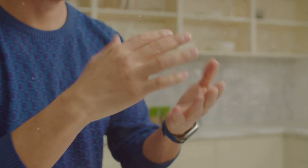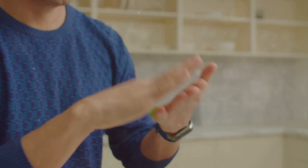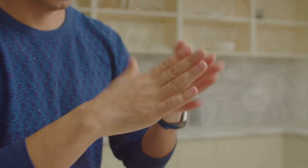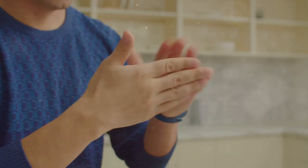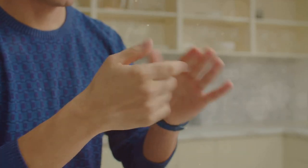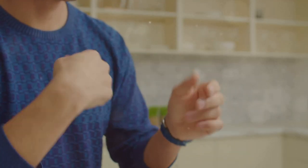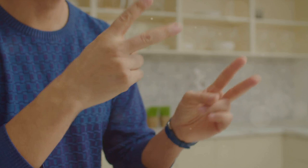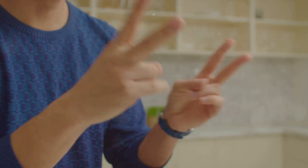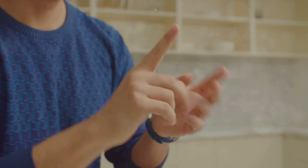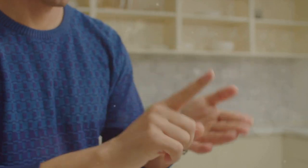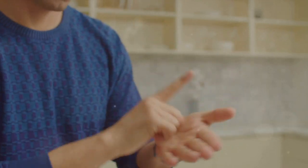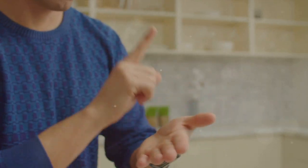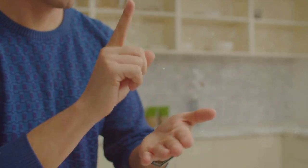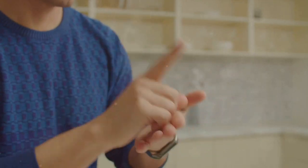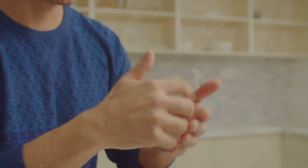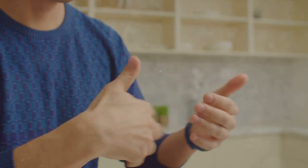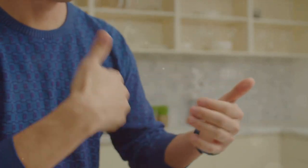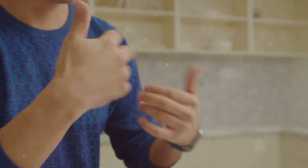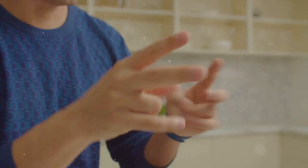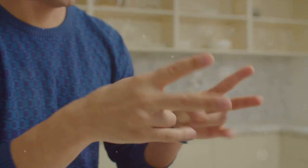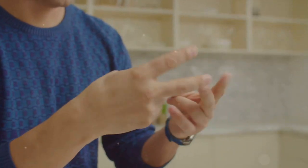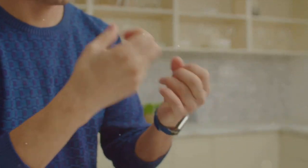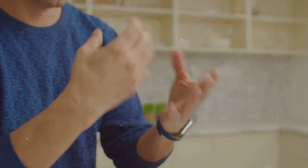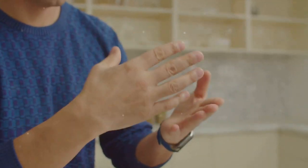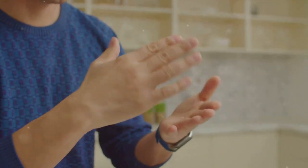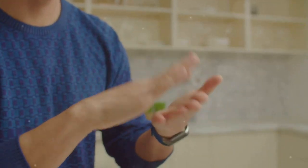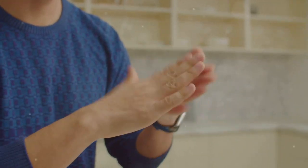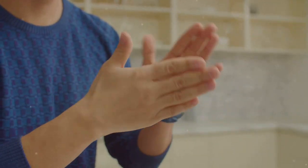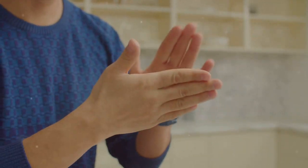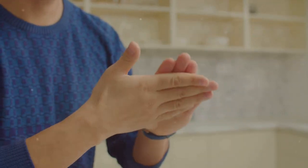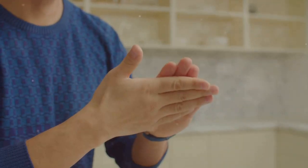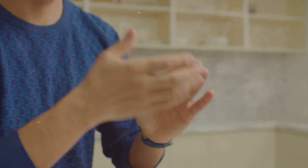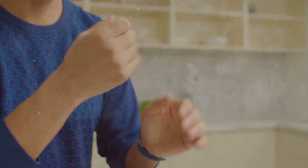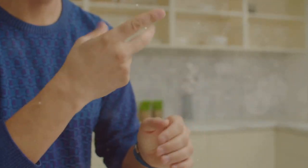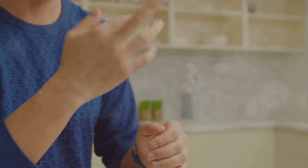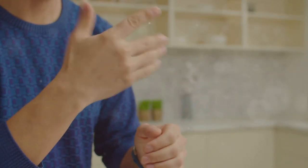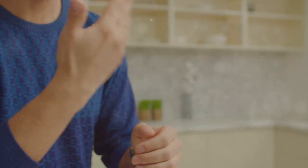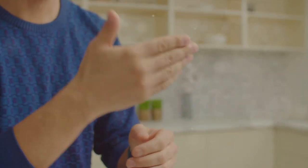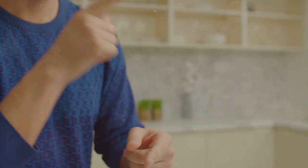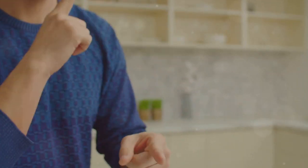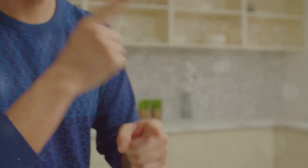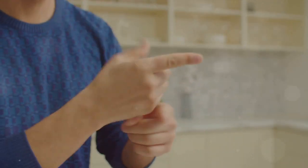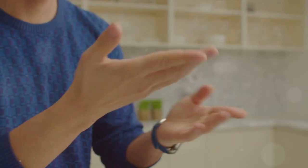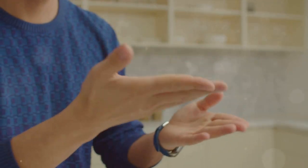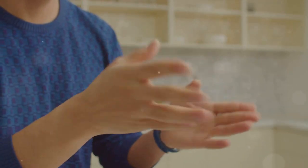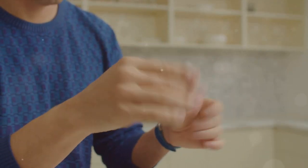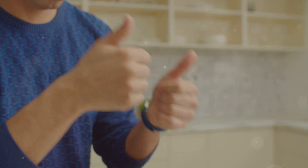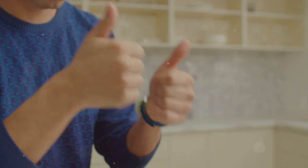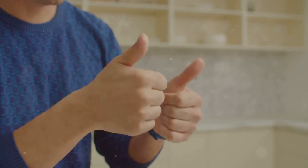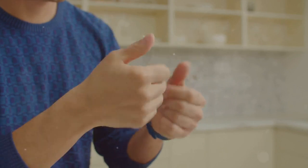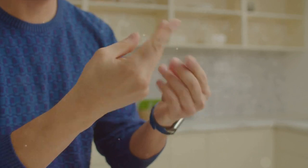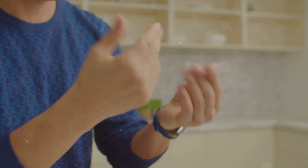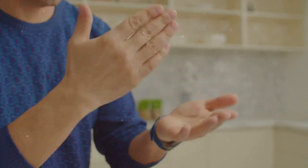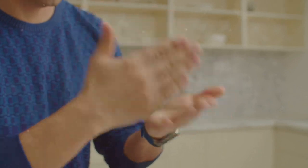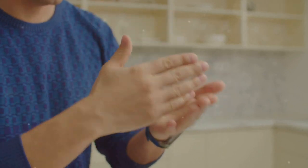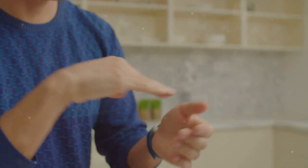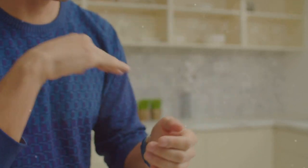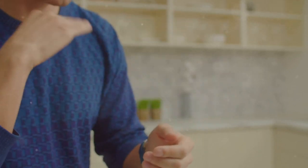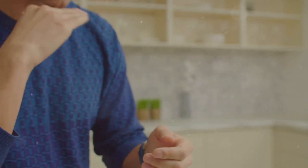Deaf interpreters will employ the use of notes or even draw pictograms. These visual aids can help gather information and ensure clarity.